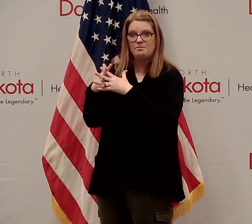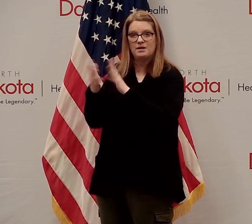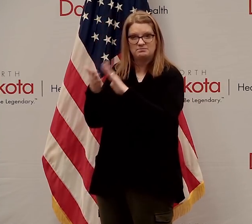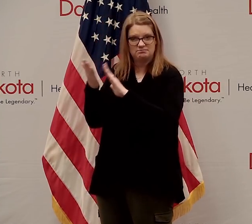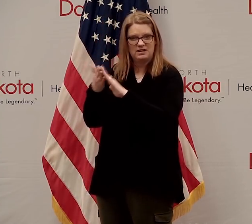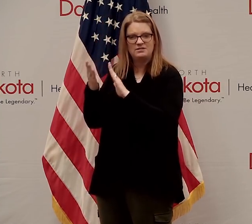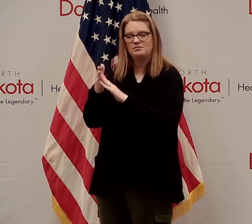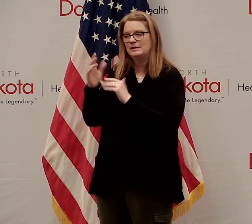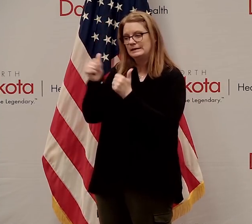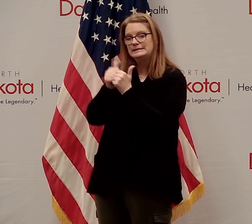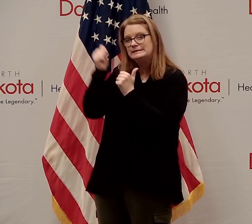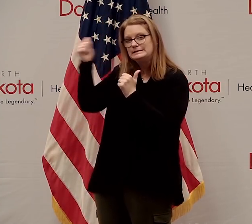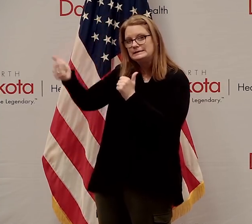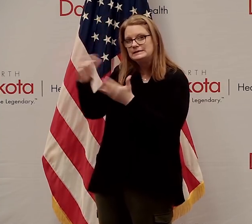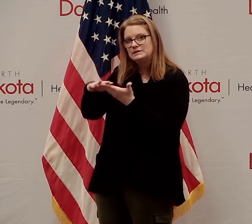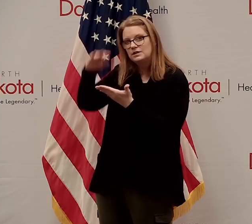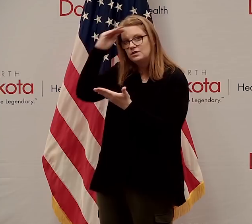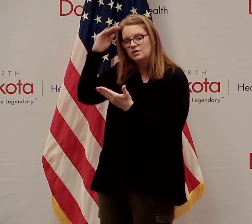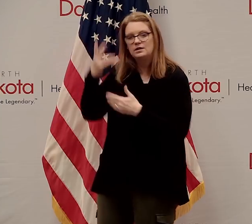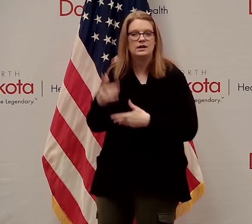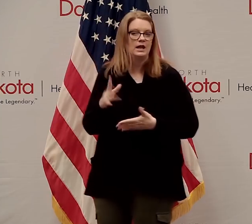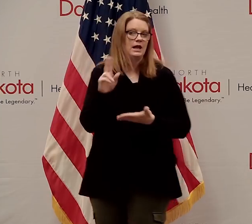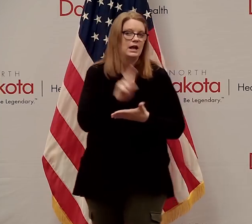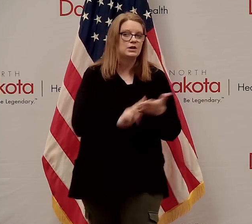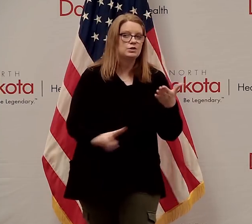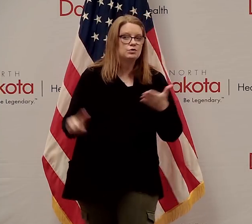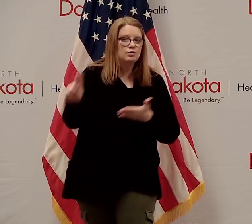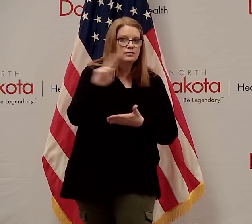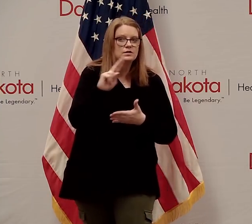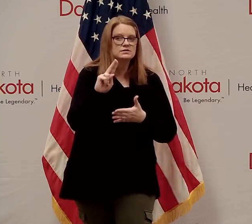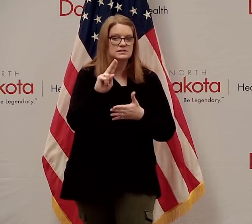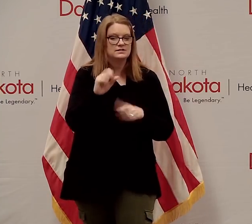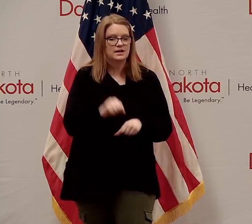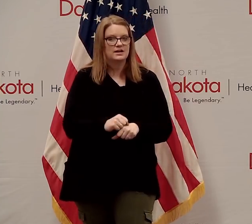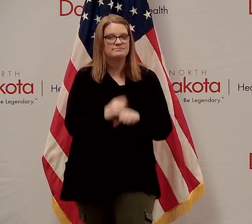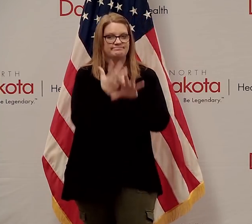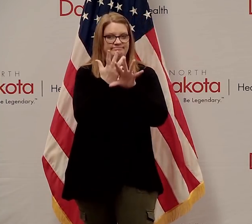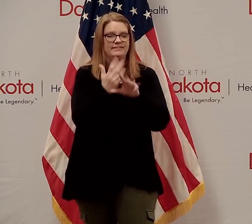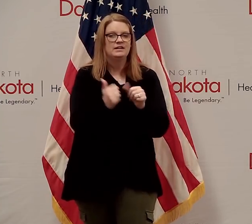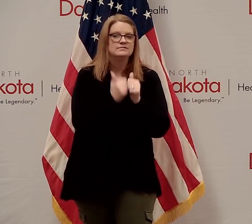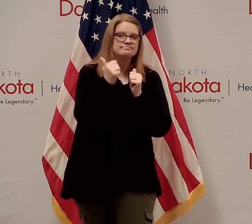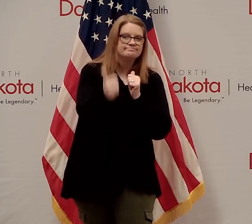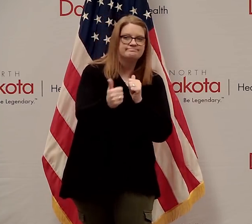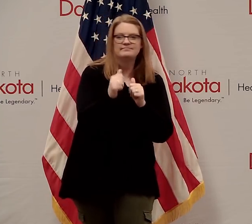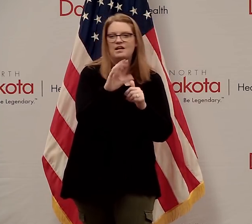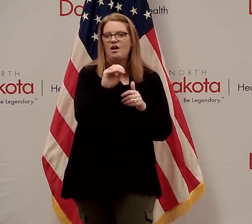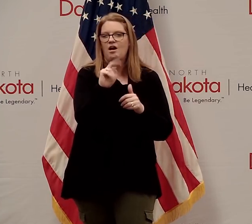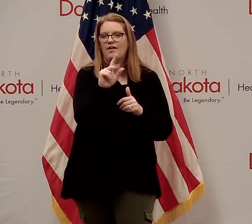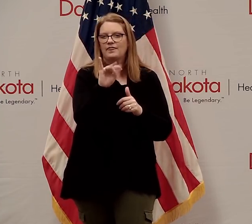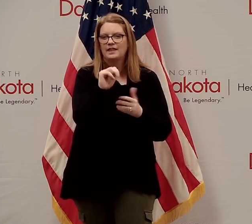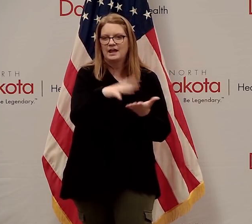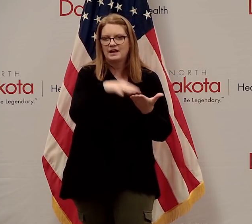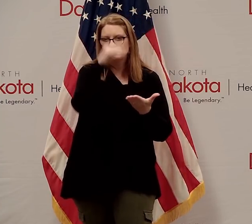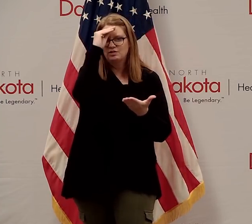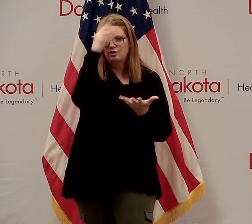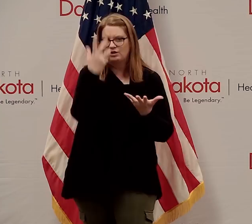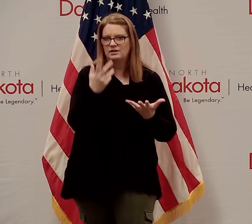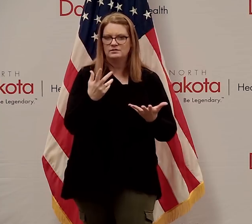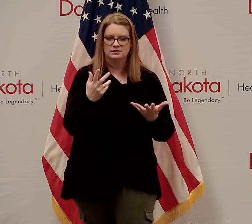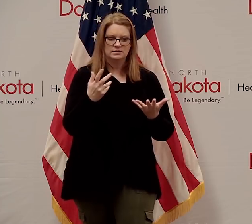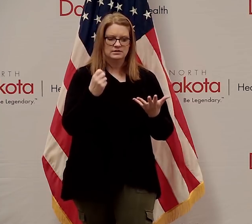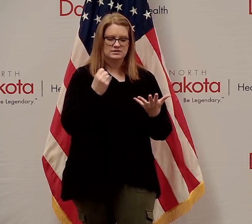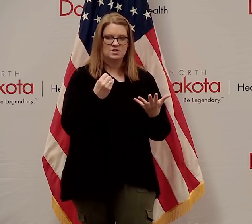learning, and our universities are all operating with online learning. And so education, energy, healthcare, and ag, our four